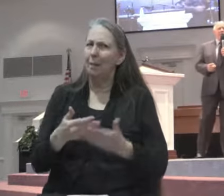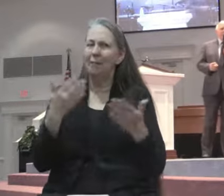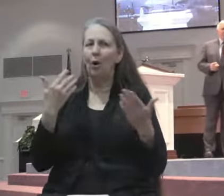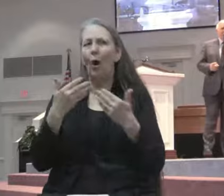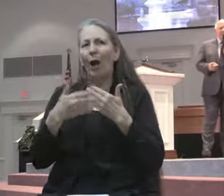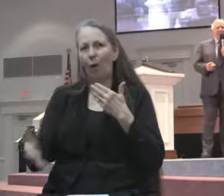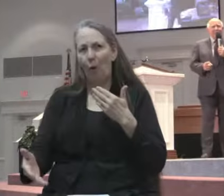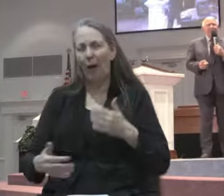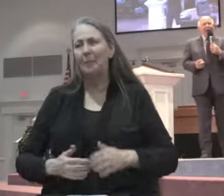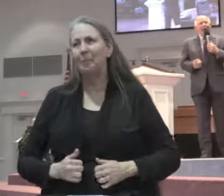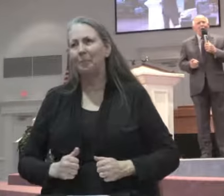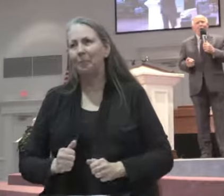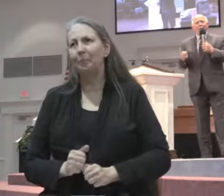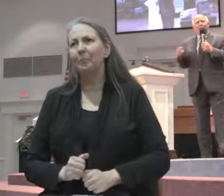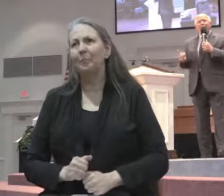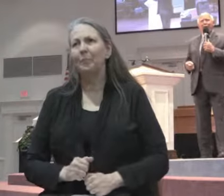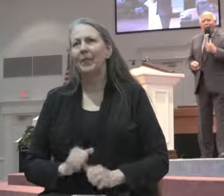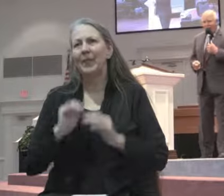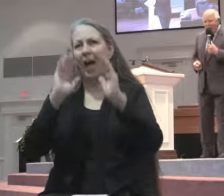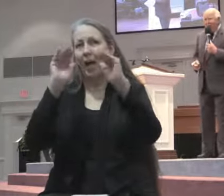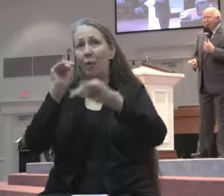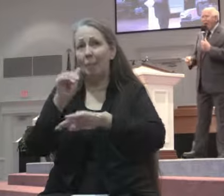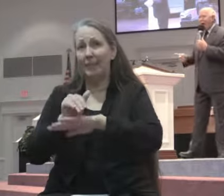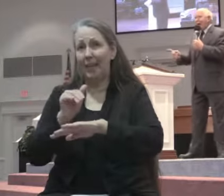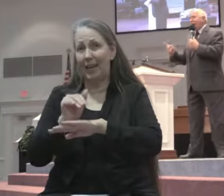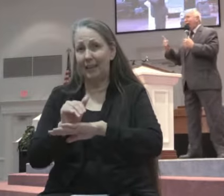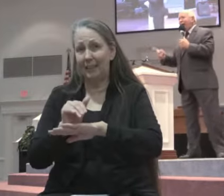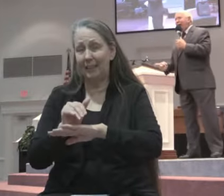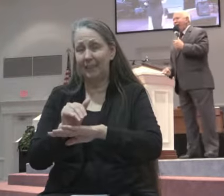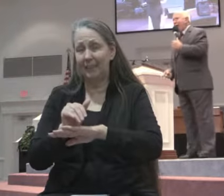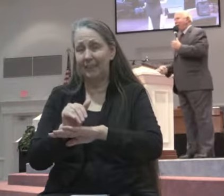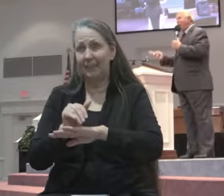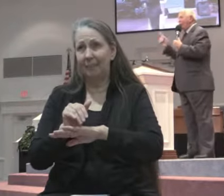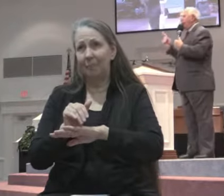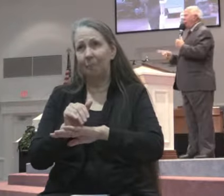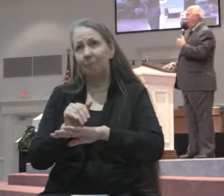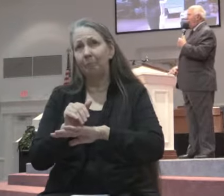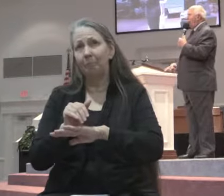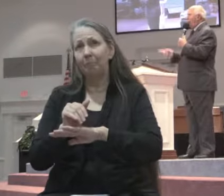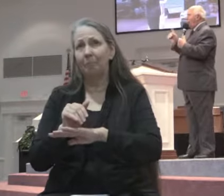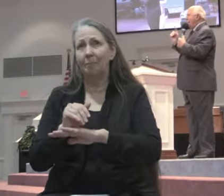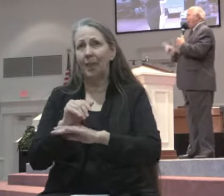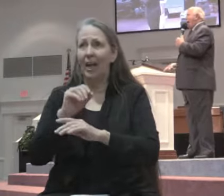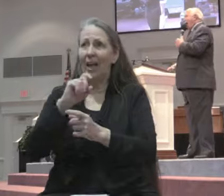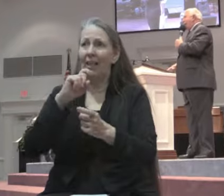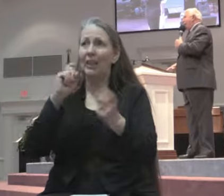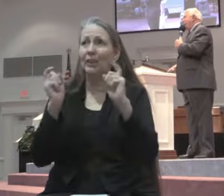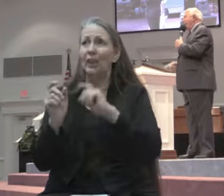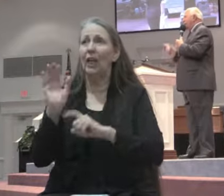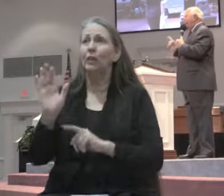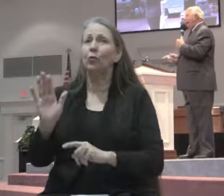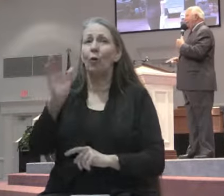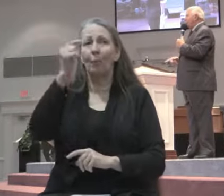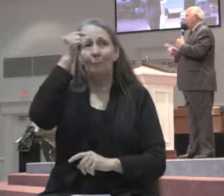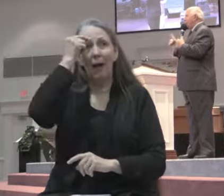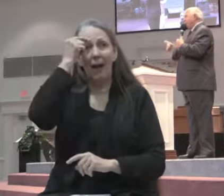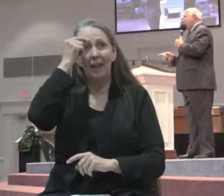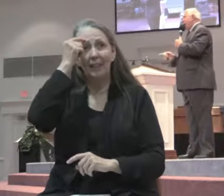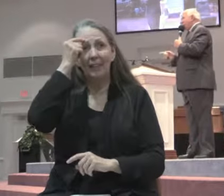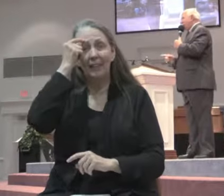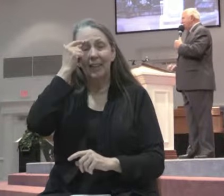go any further, I hope tonight that I can change your mind